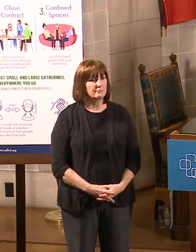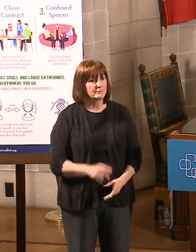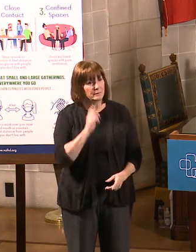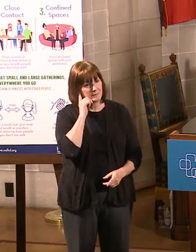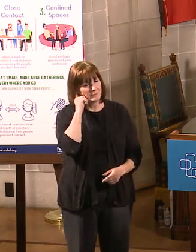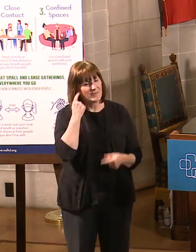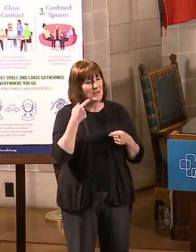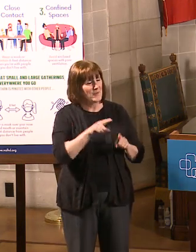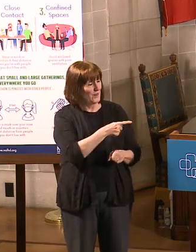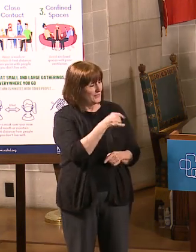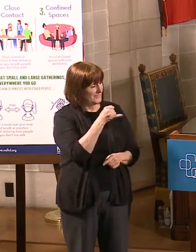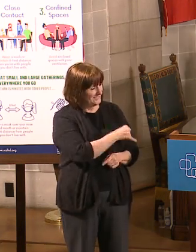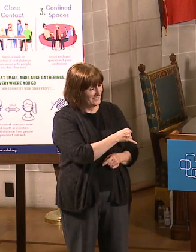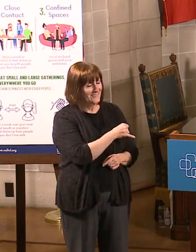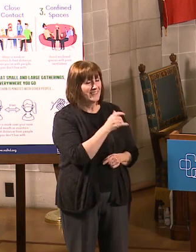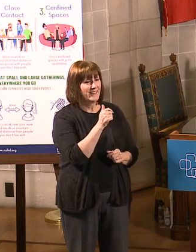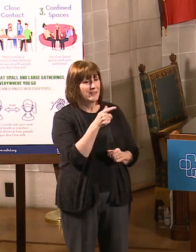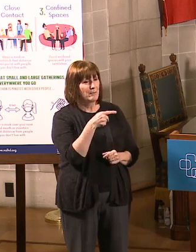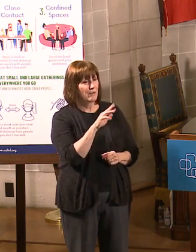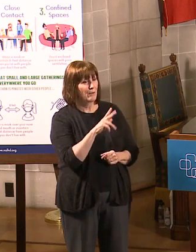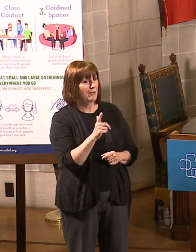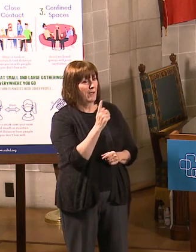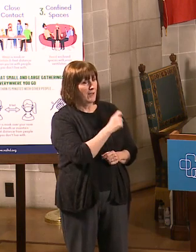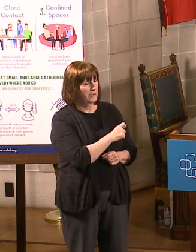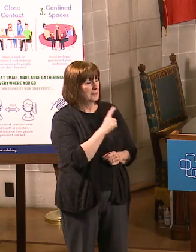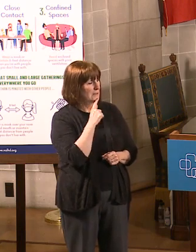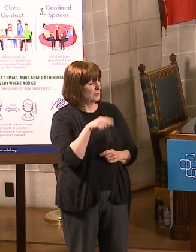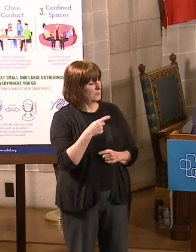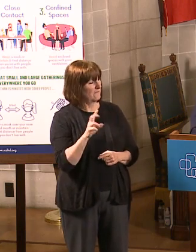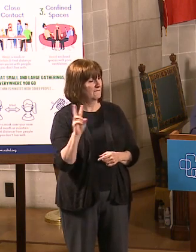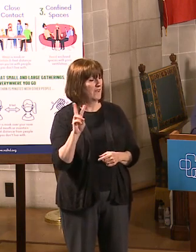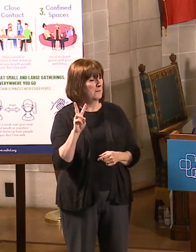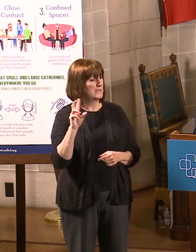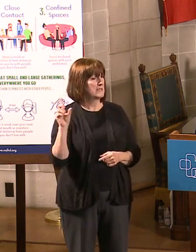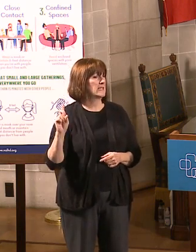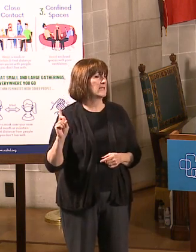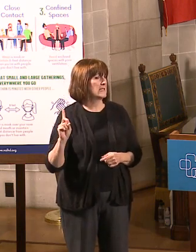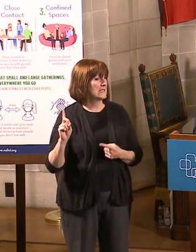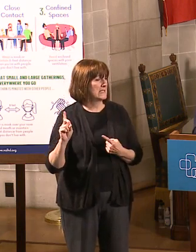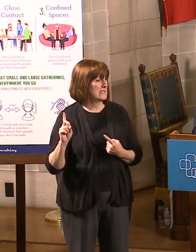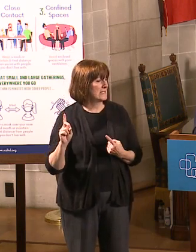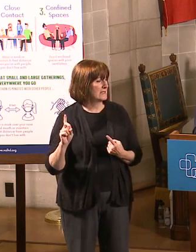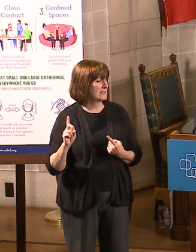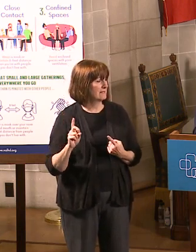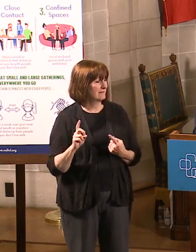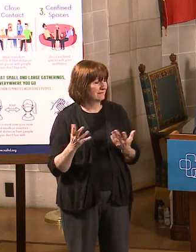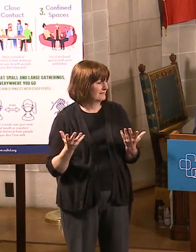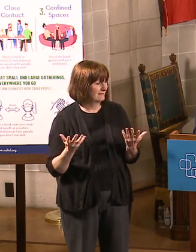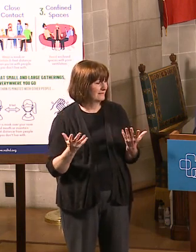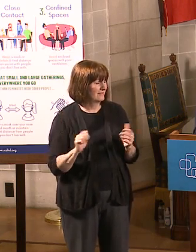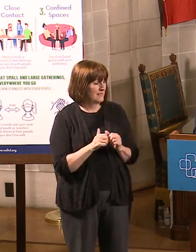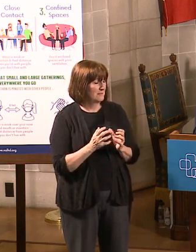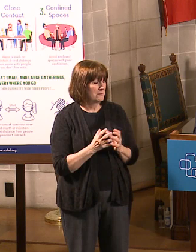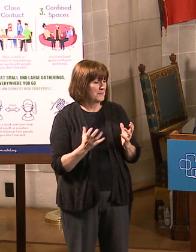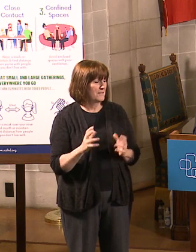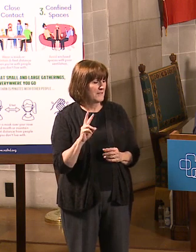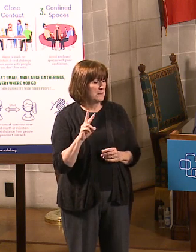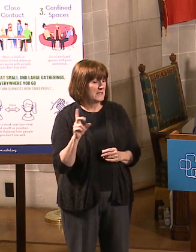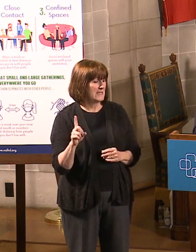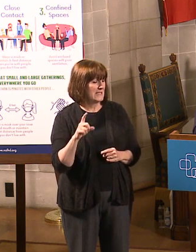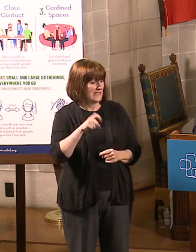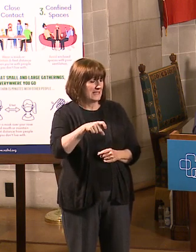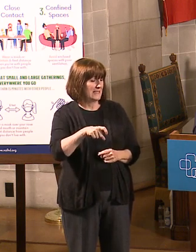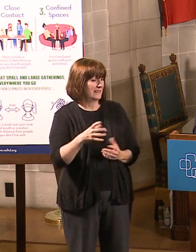While you're up there, can I just ask, we're talking about vitamin D. Can you put that in English? I mean, how much vitamin D do you